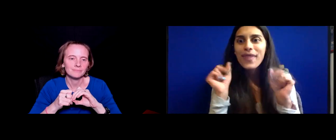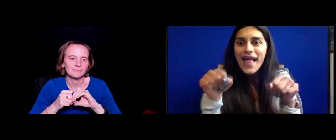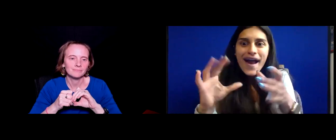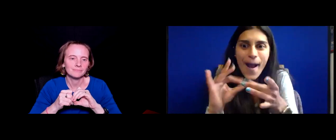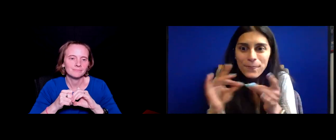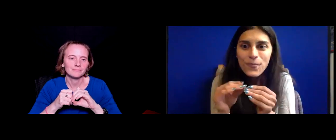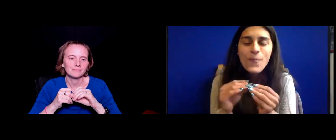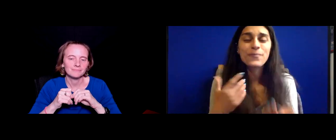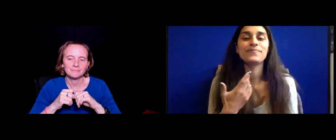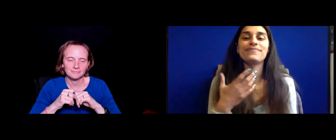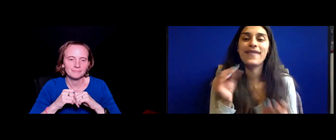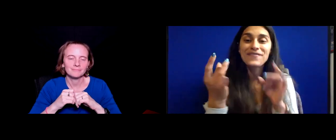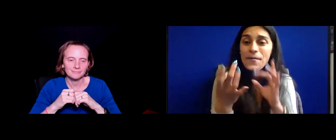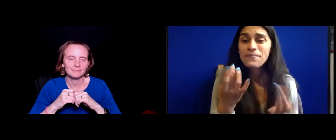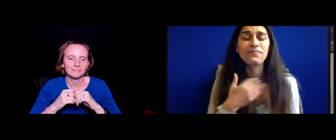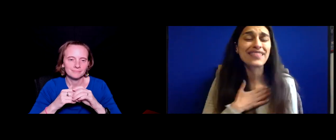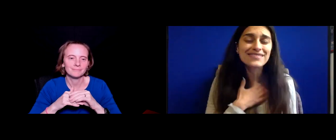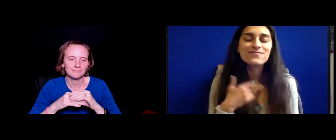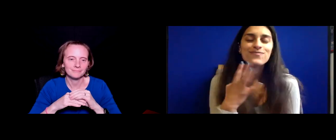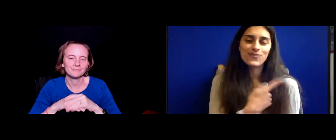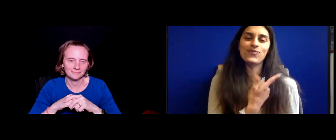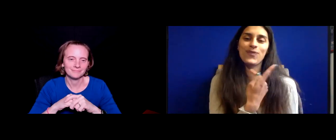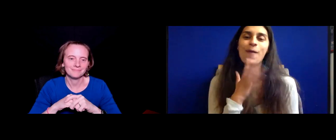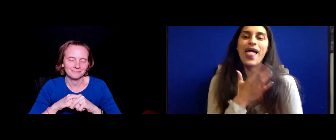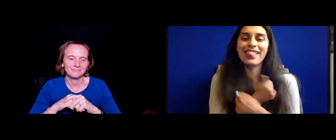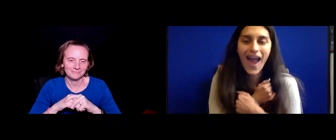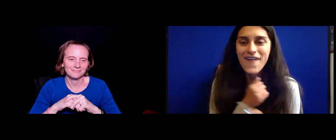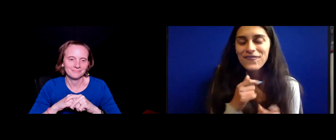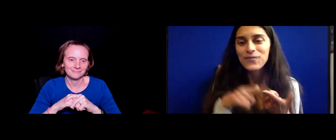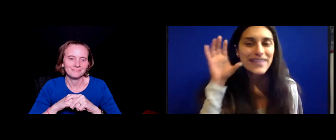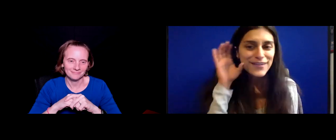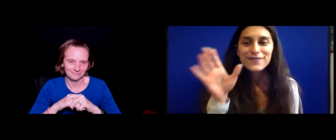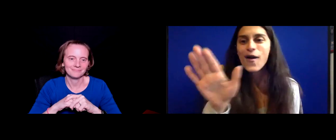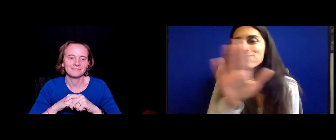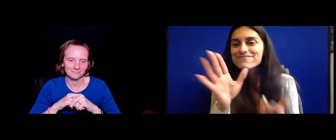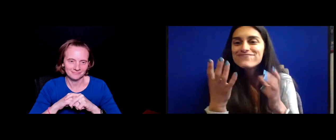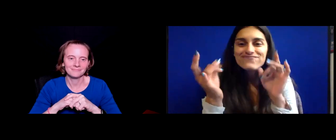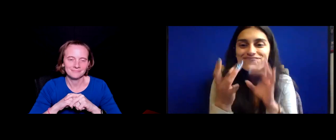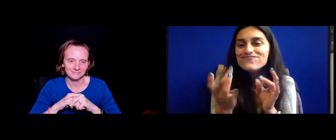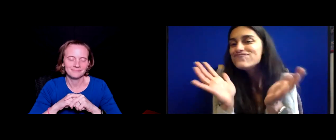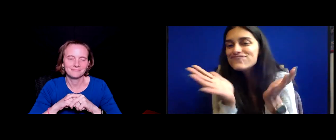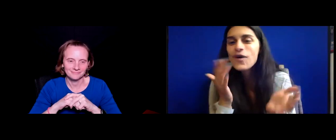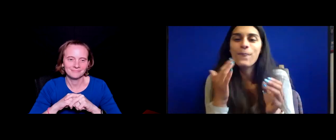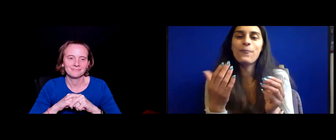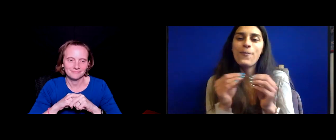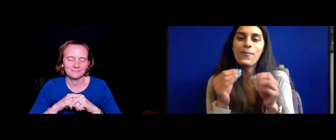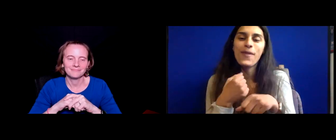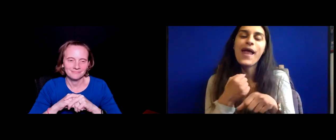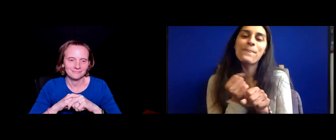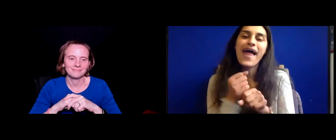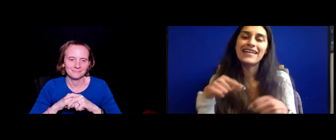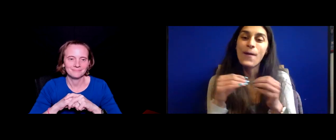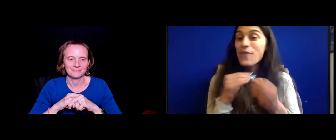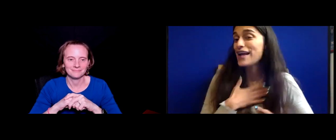next time people are viewing us, they're willing to have some more comments and get in touch with us. And we would just love to hear from anybody out